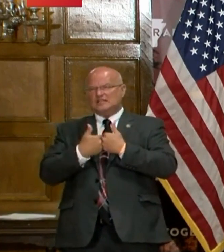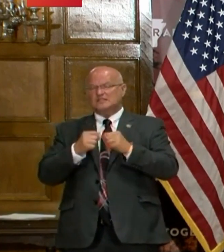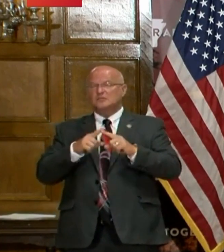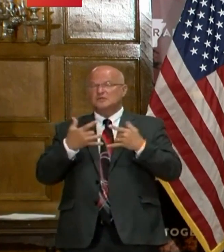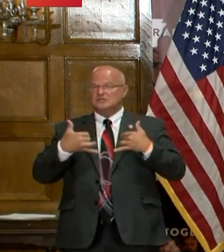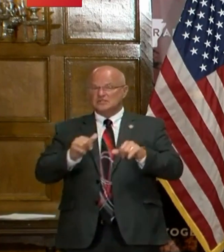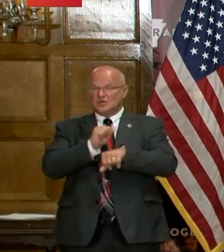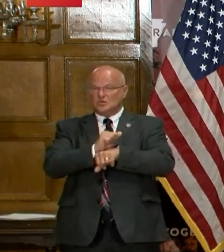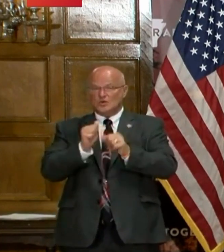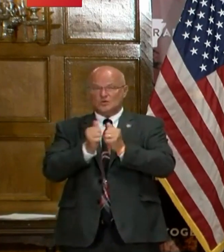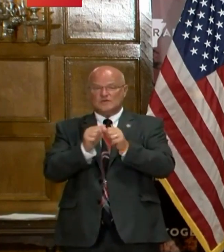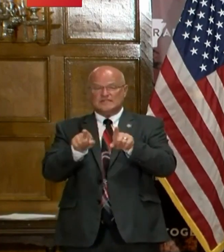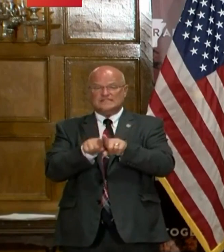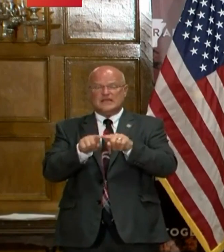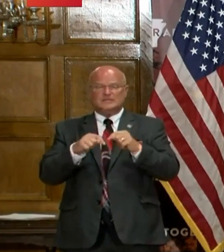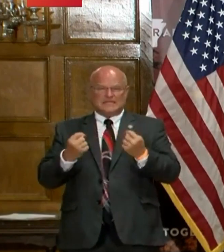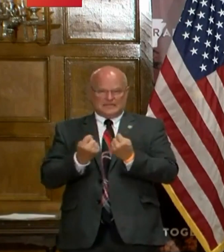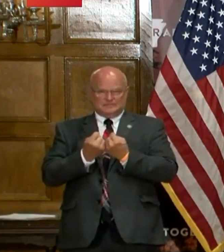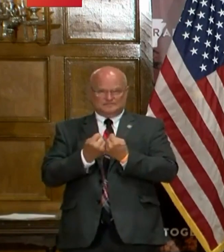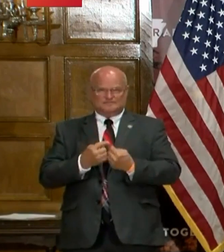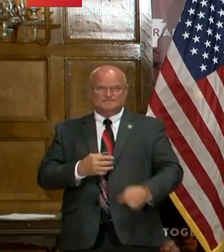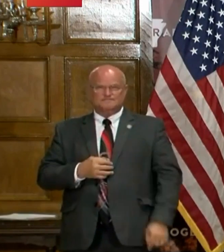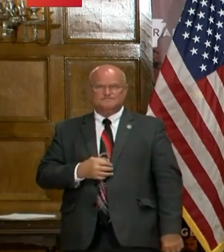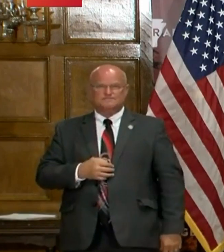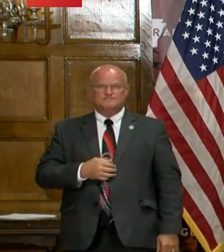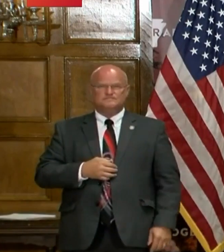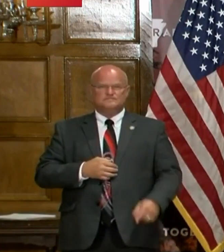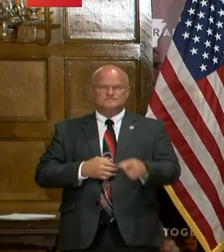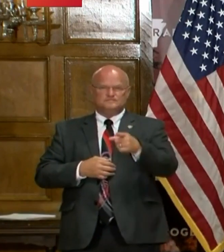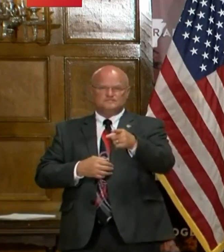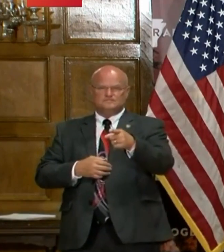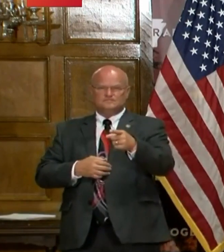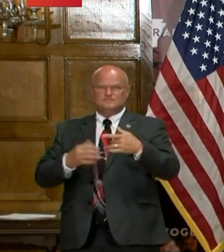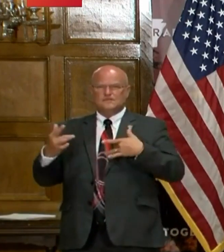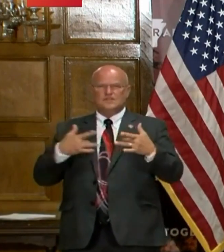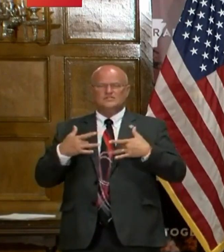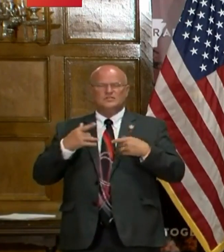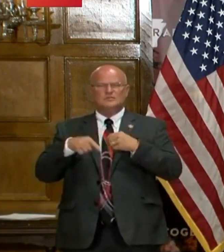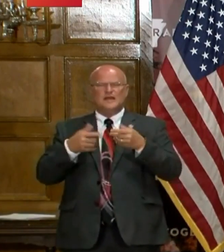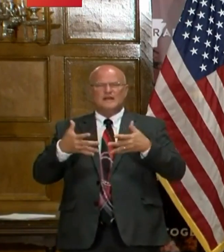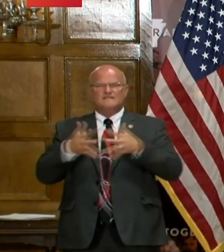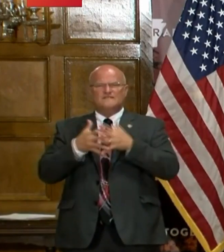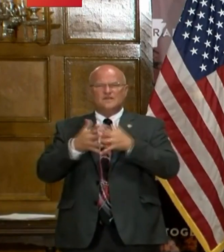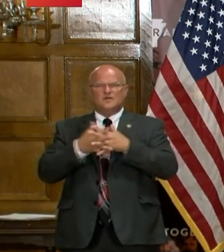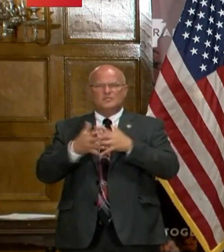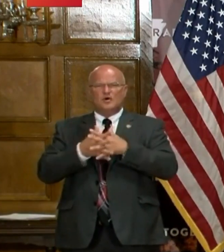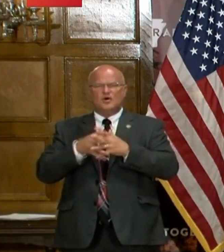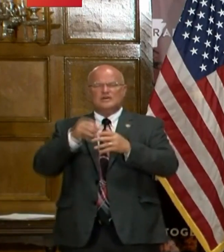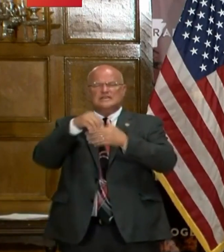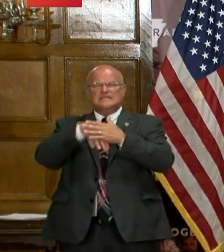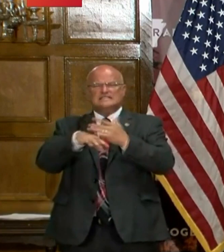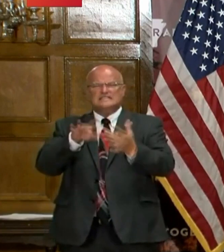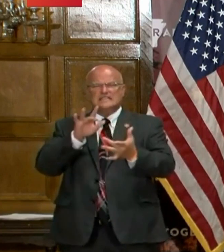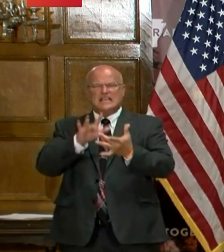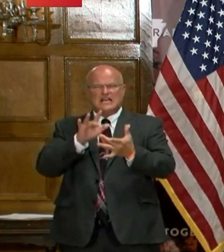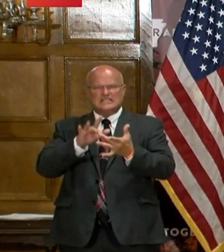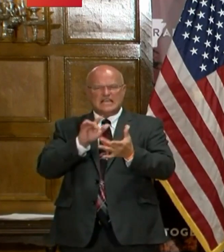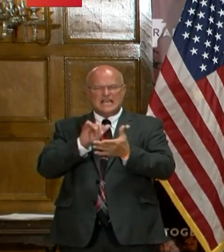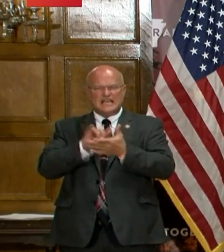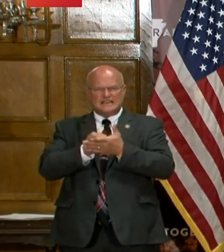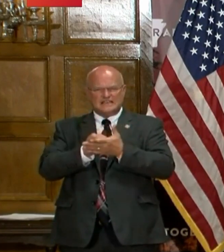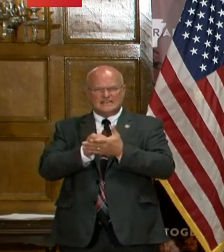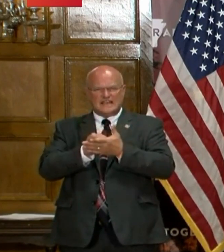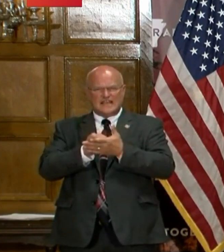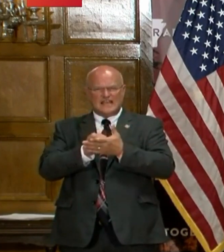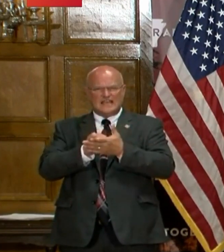About allowing football to get into contact, that it presents sort of, we're kind of more back to normal to the general